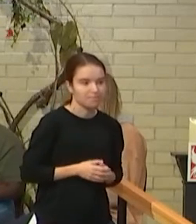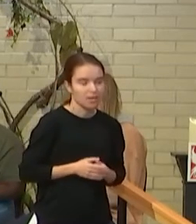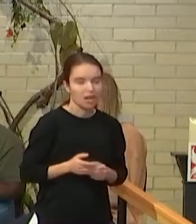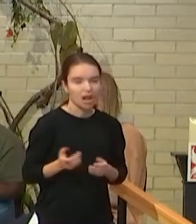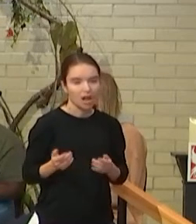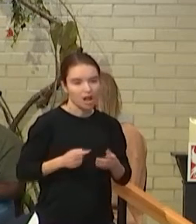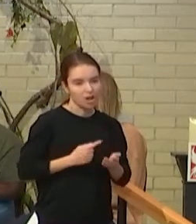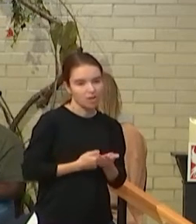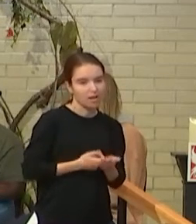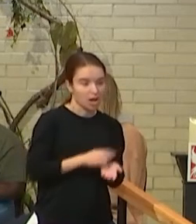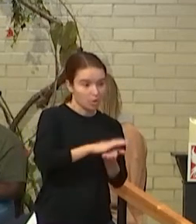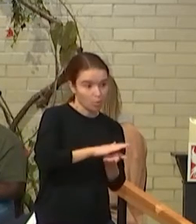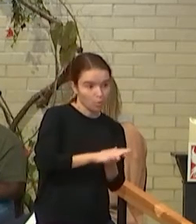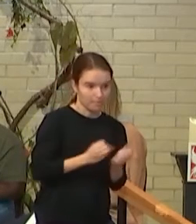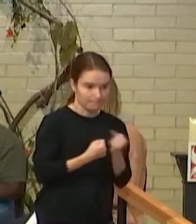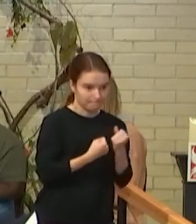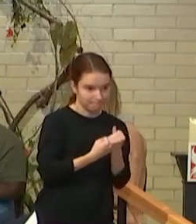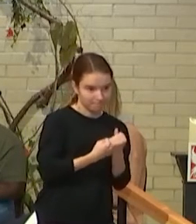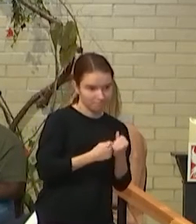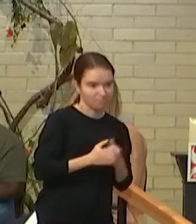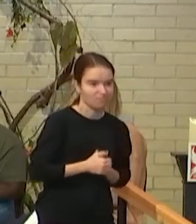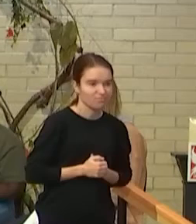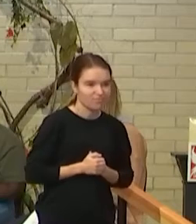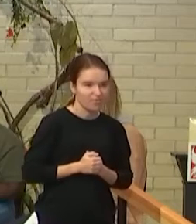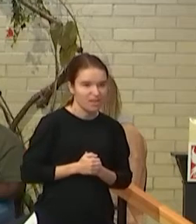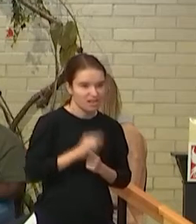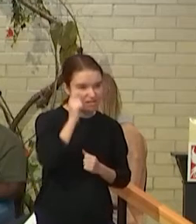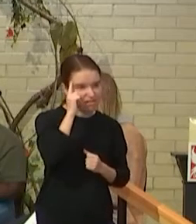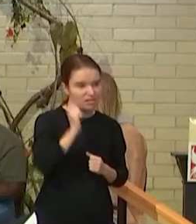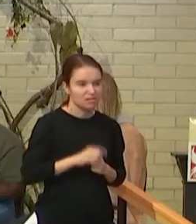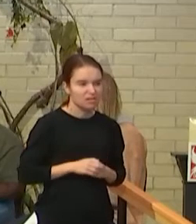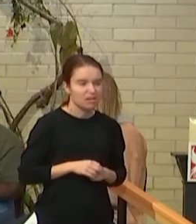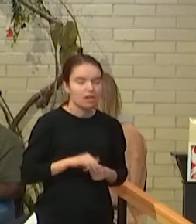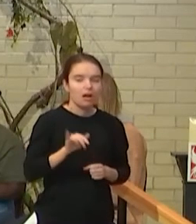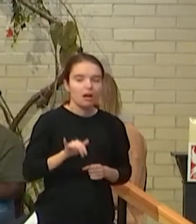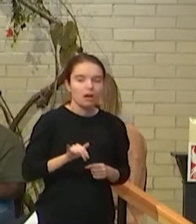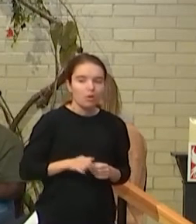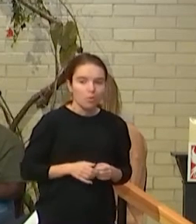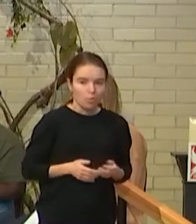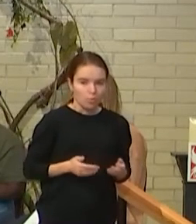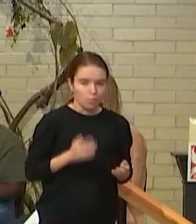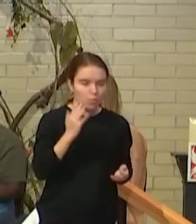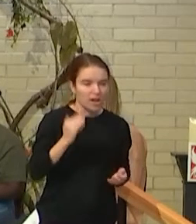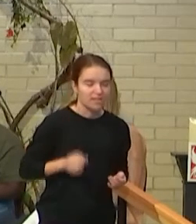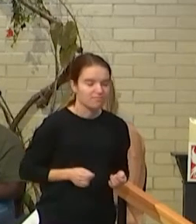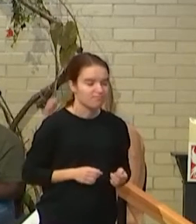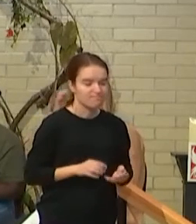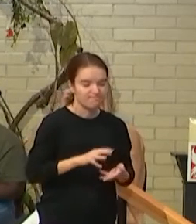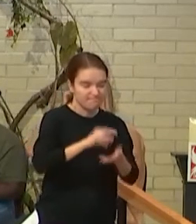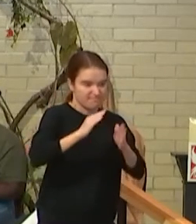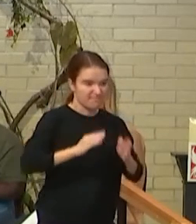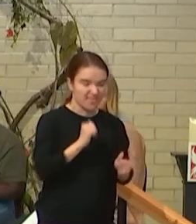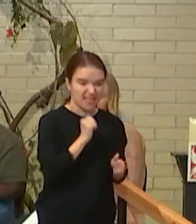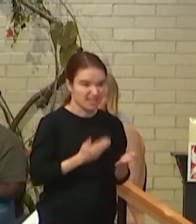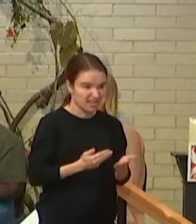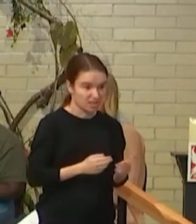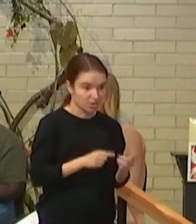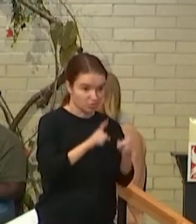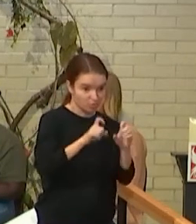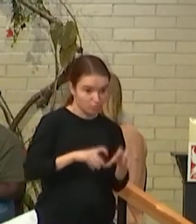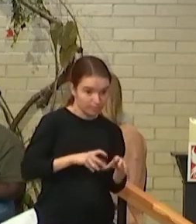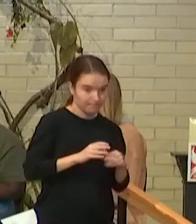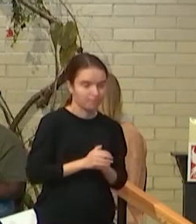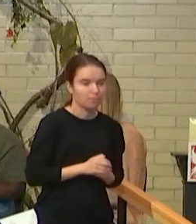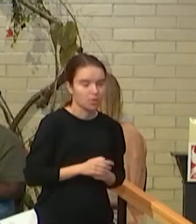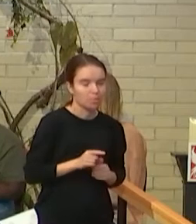today may be curious about, oh, you know, why isn't so-and-so here to take that test today, or whatever that might look like. So